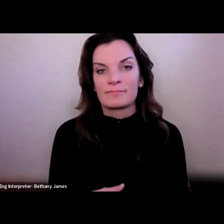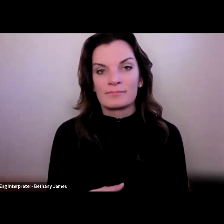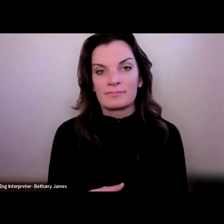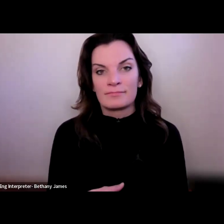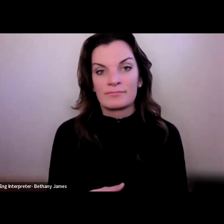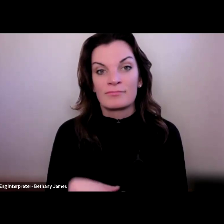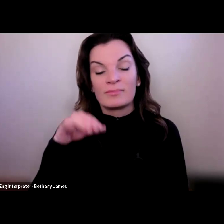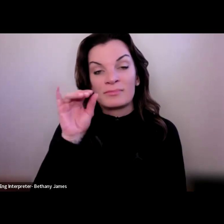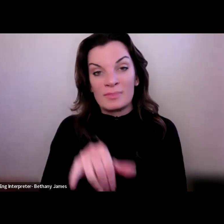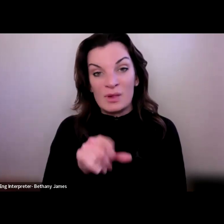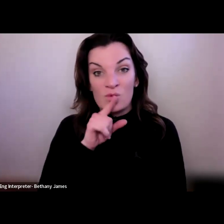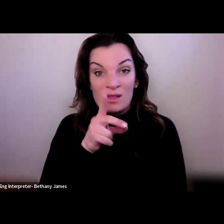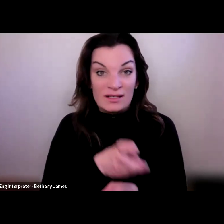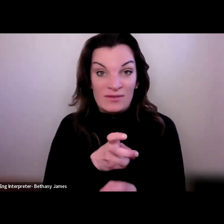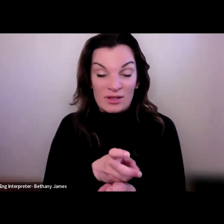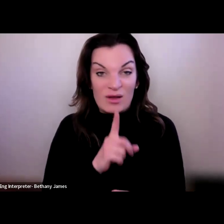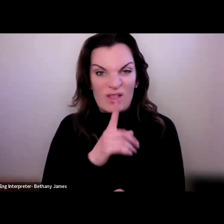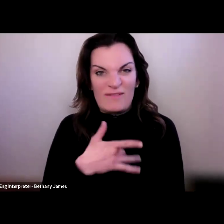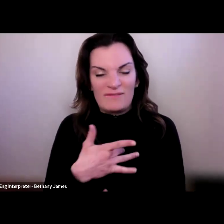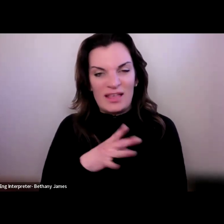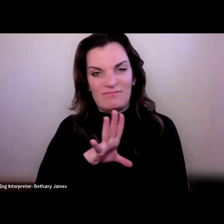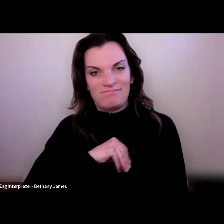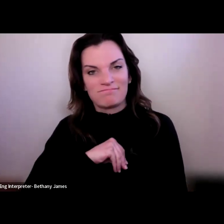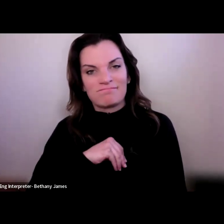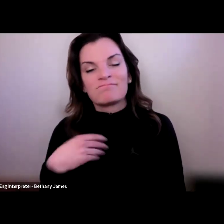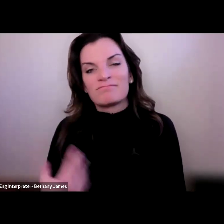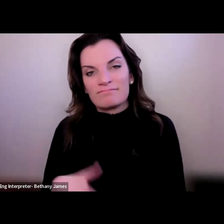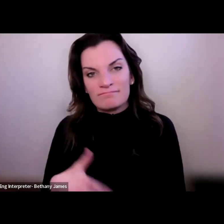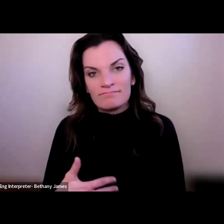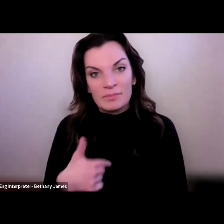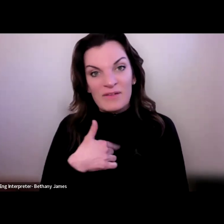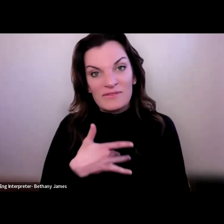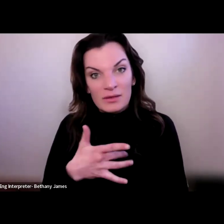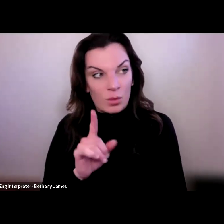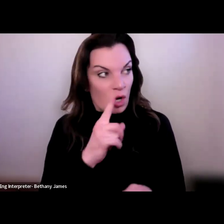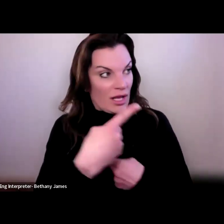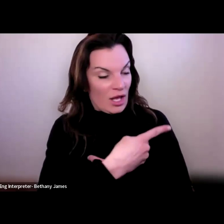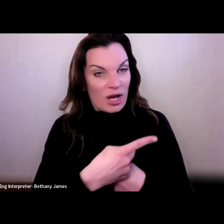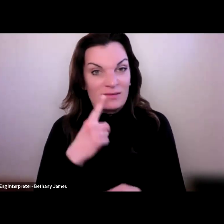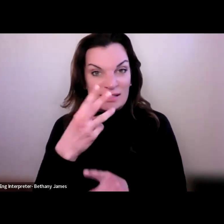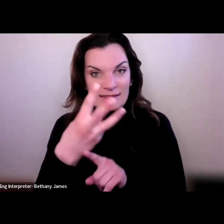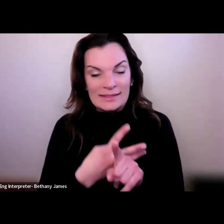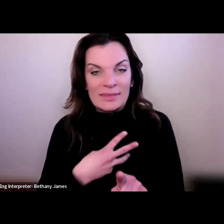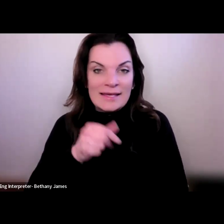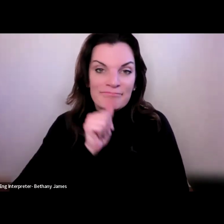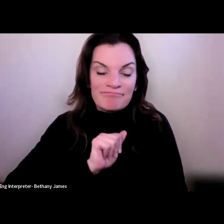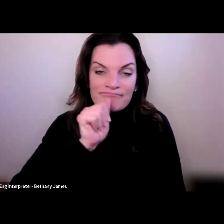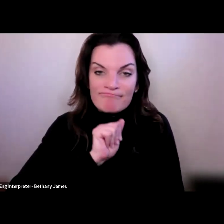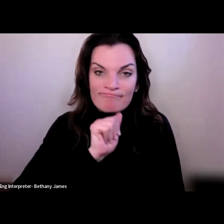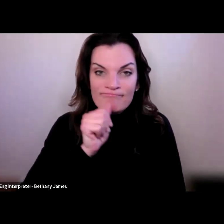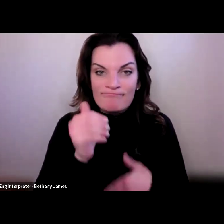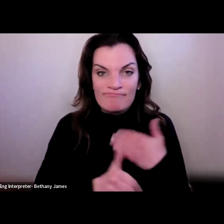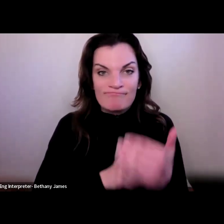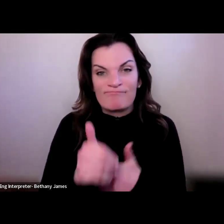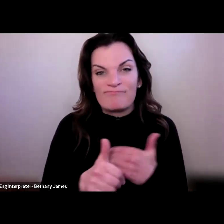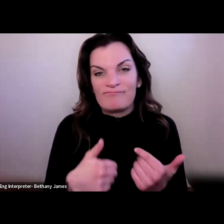This was really difficult and demoralizing. This kept me from getting further care for about 6 months. At this time, I